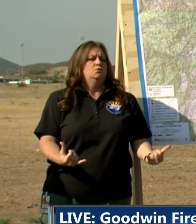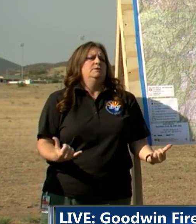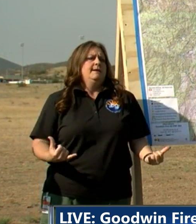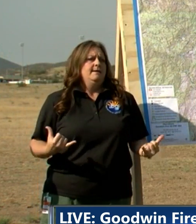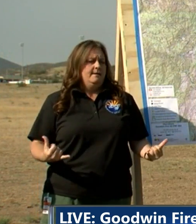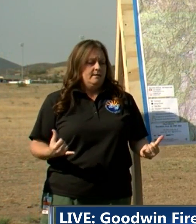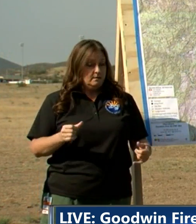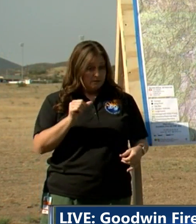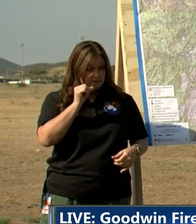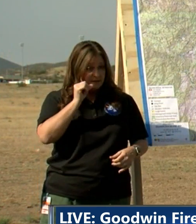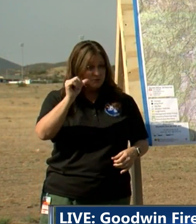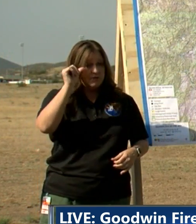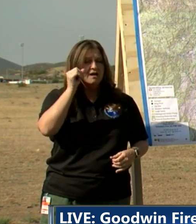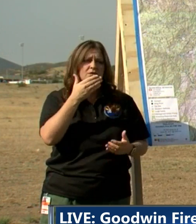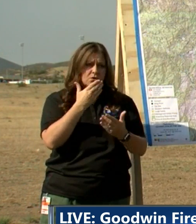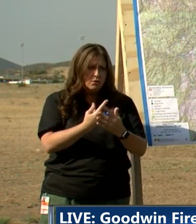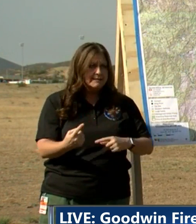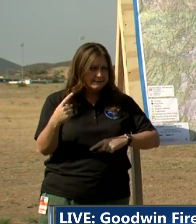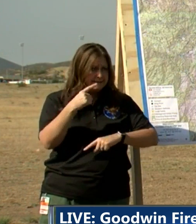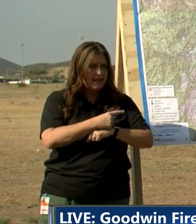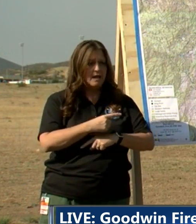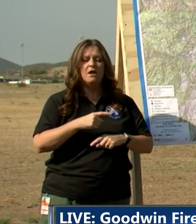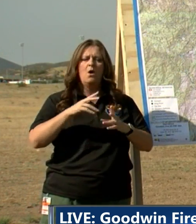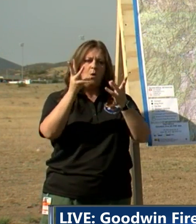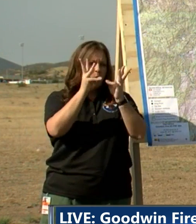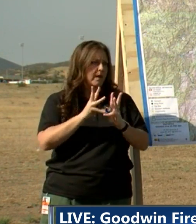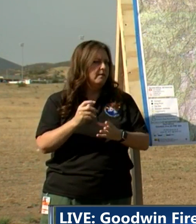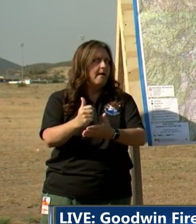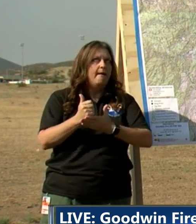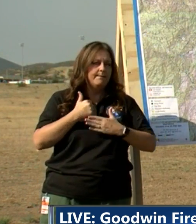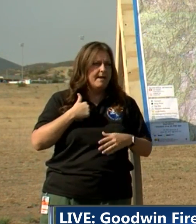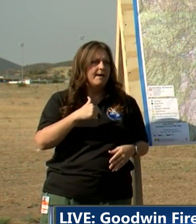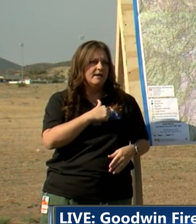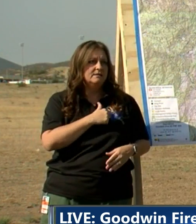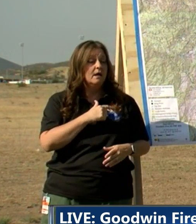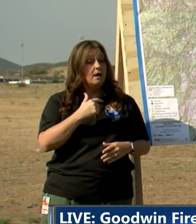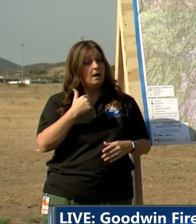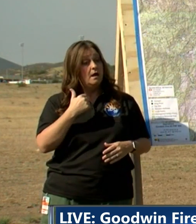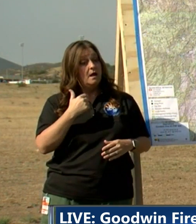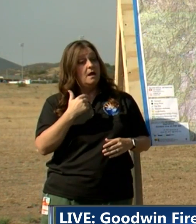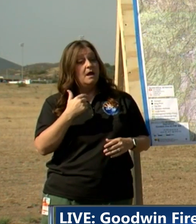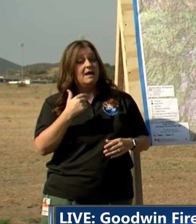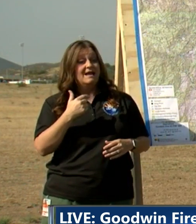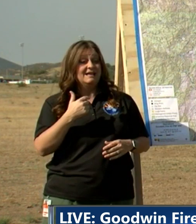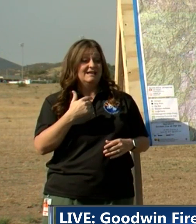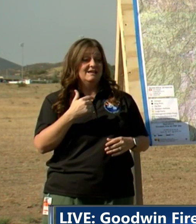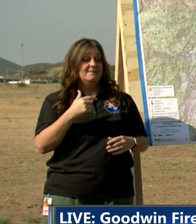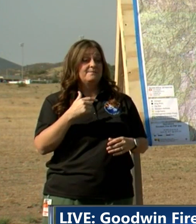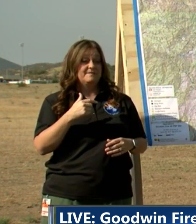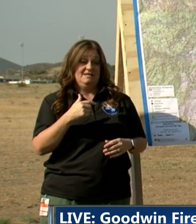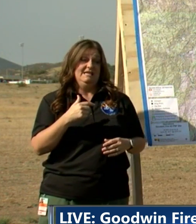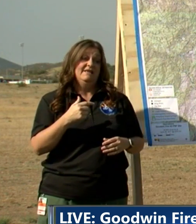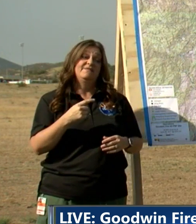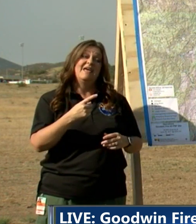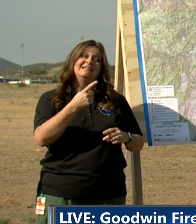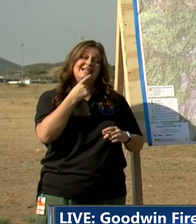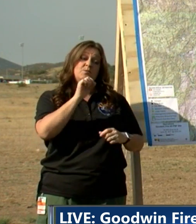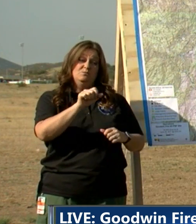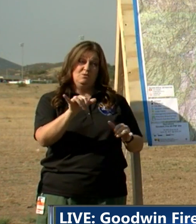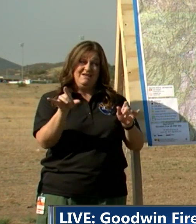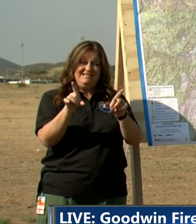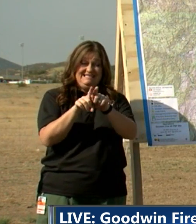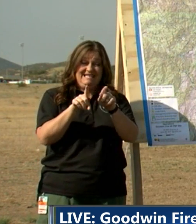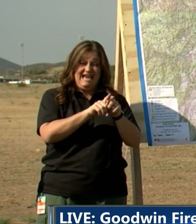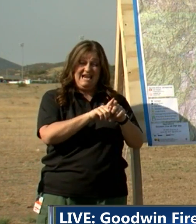Yesterday was a very good day. We got that break in the weather. It was anticipated that we were supposed to have the same weather from the day before and the same fire